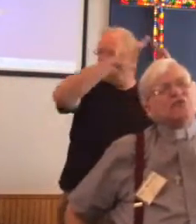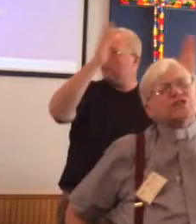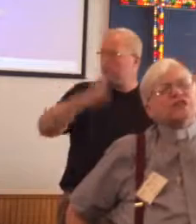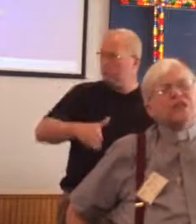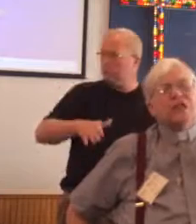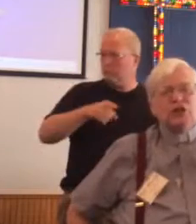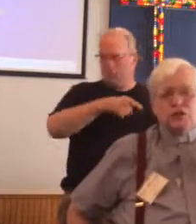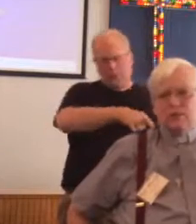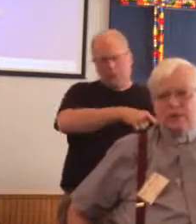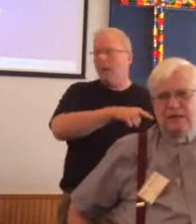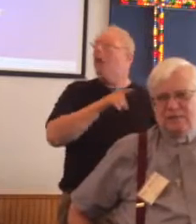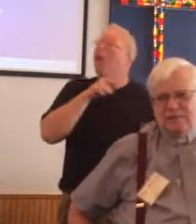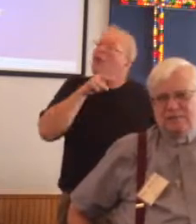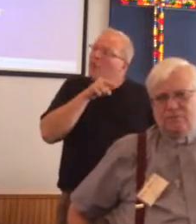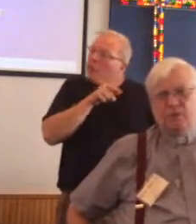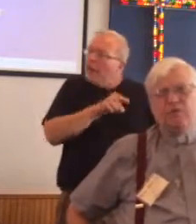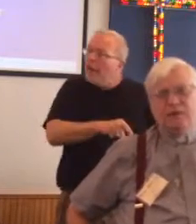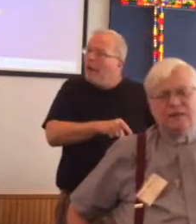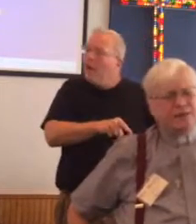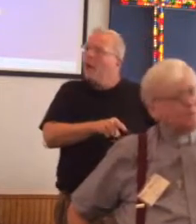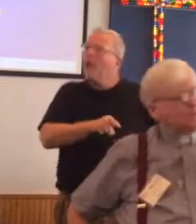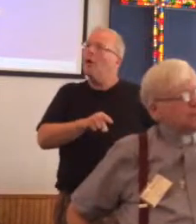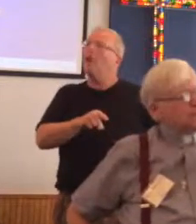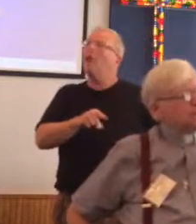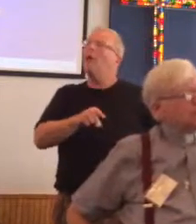an interesting euphemism.